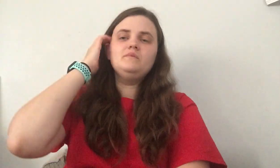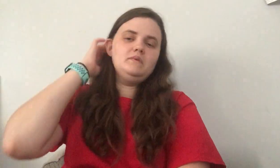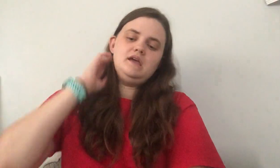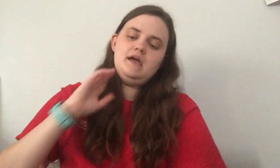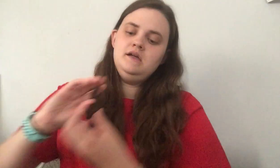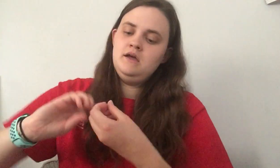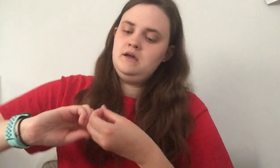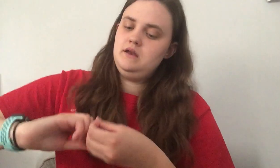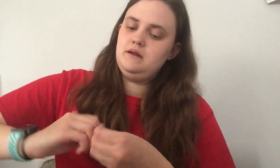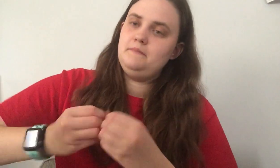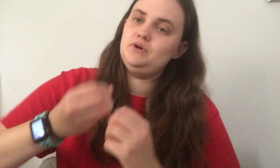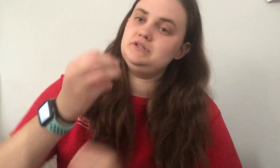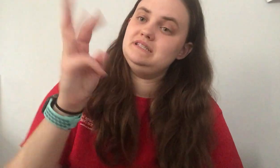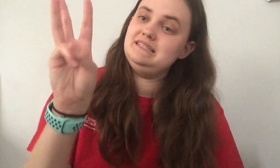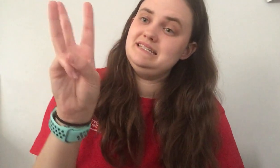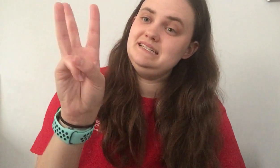5. Okay, number 6.